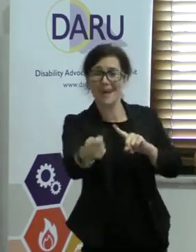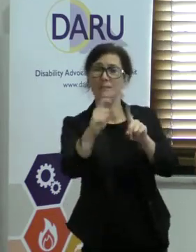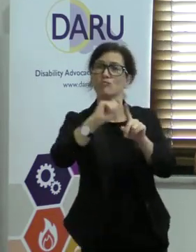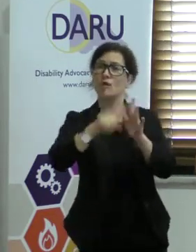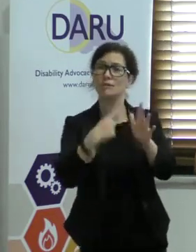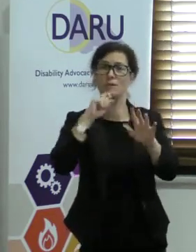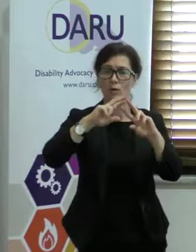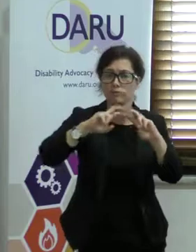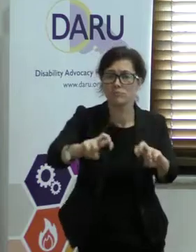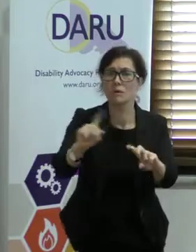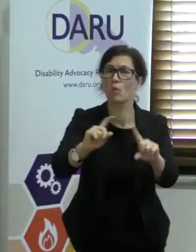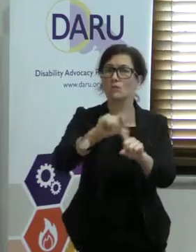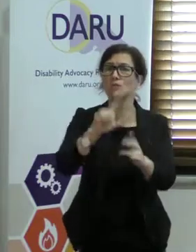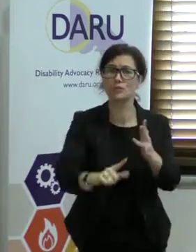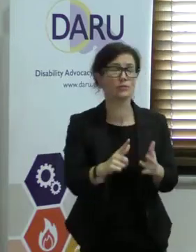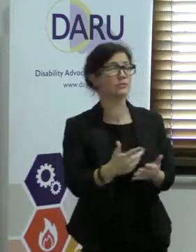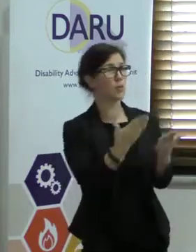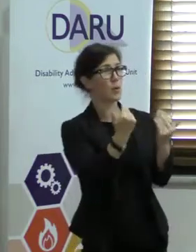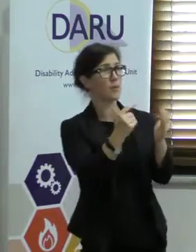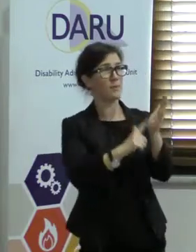project. Please welcome Llewellyn.